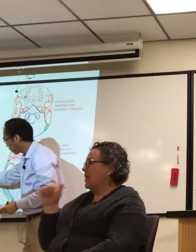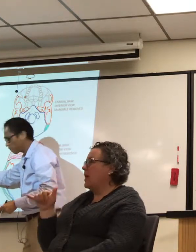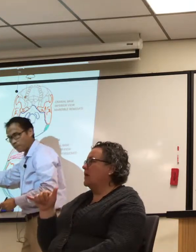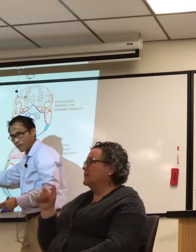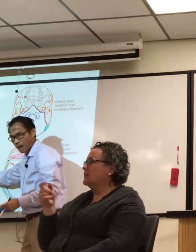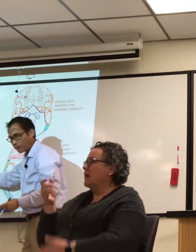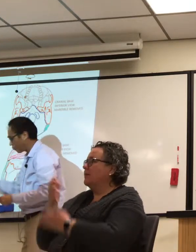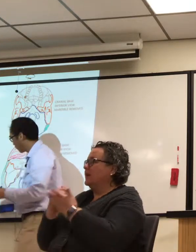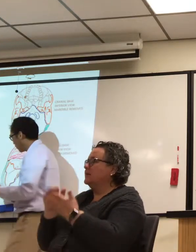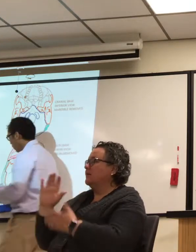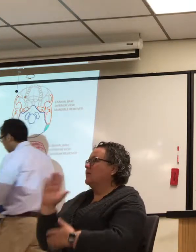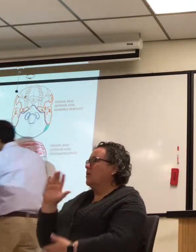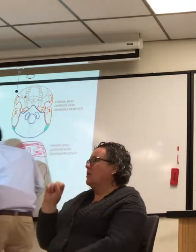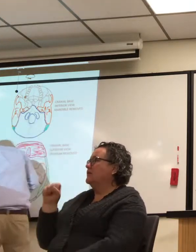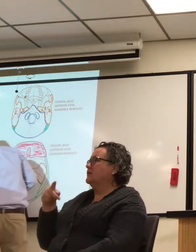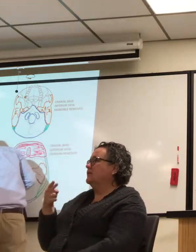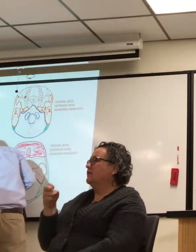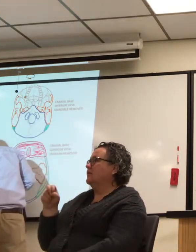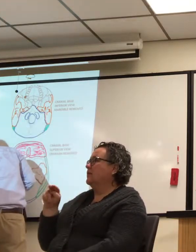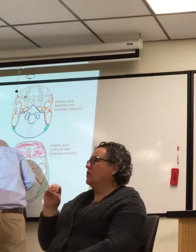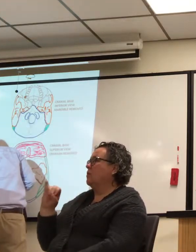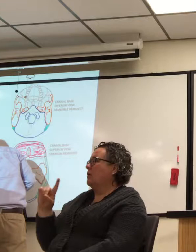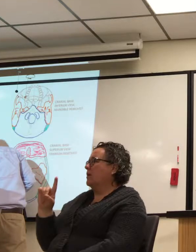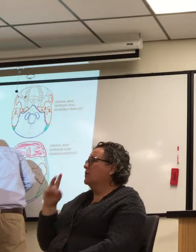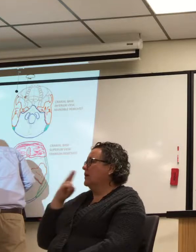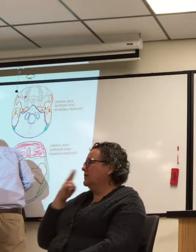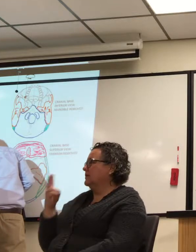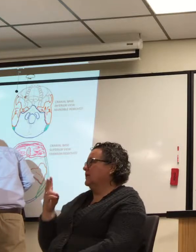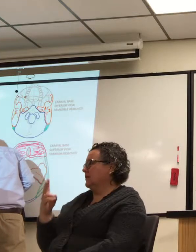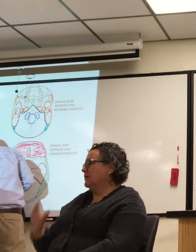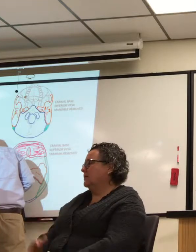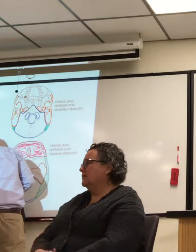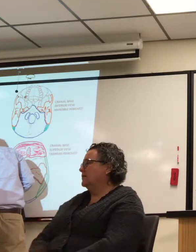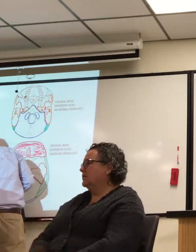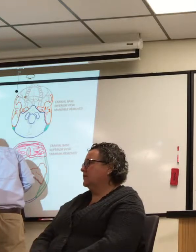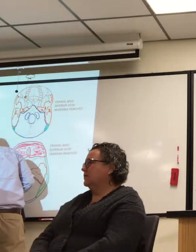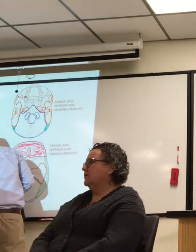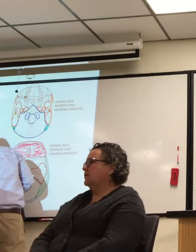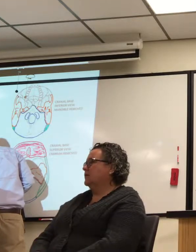sphenoid from the lateral view. And trace that in there.